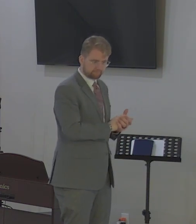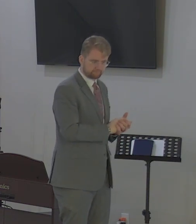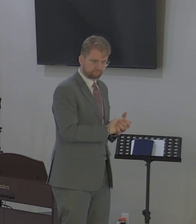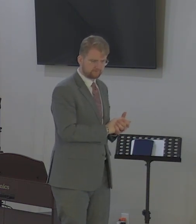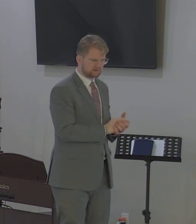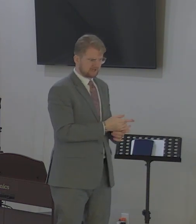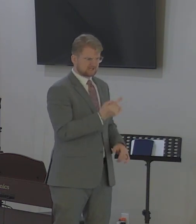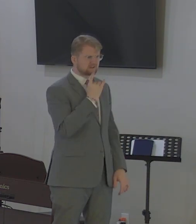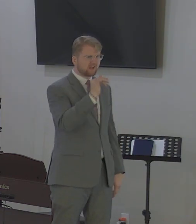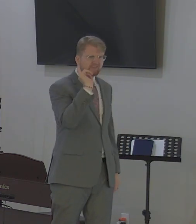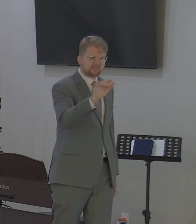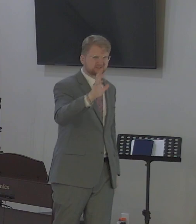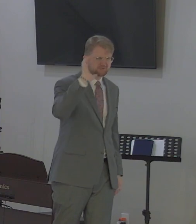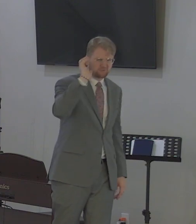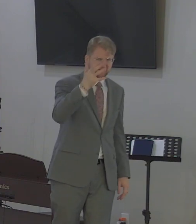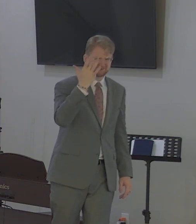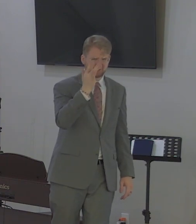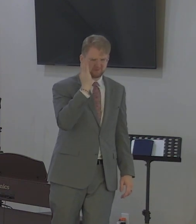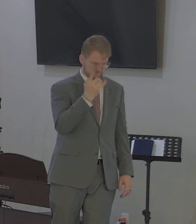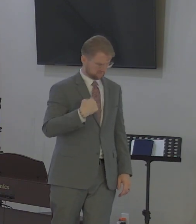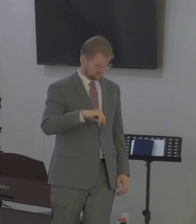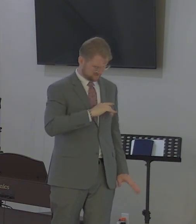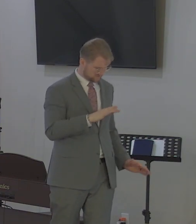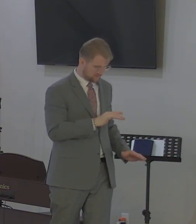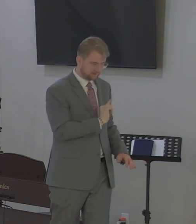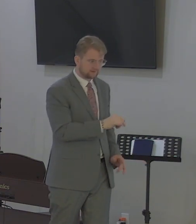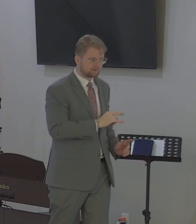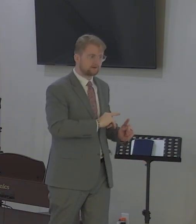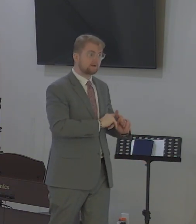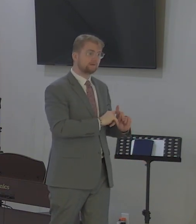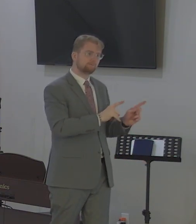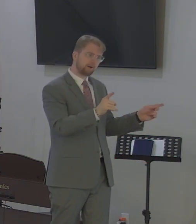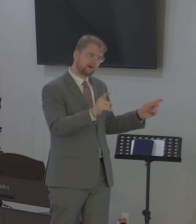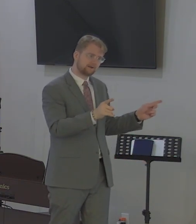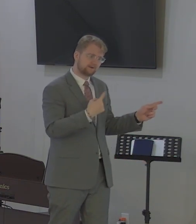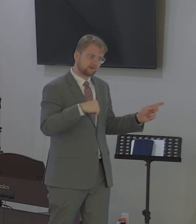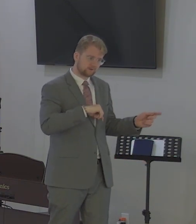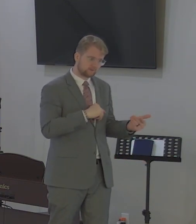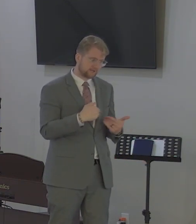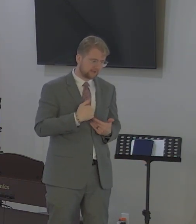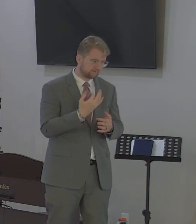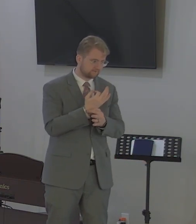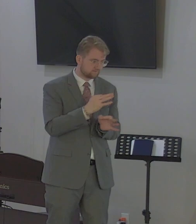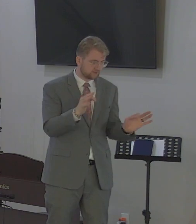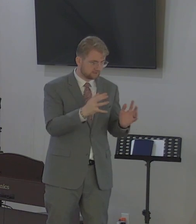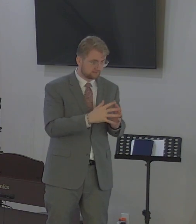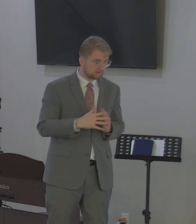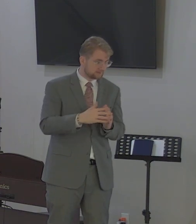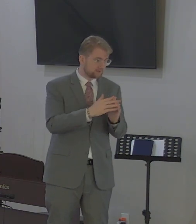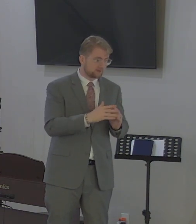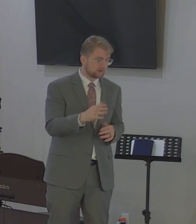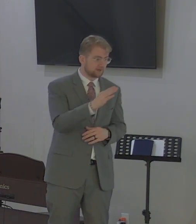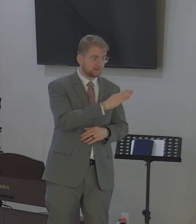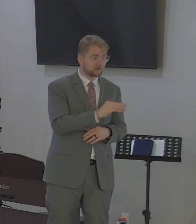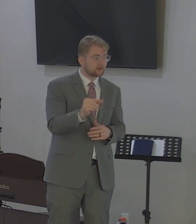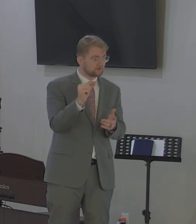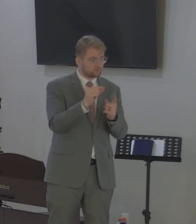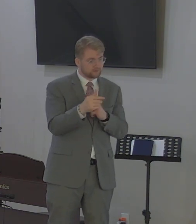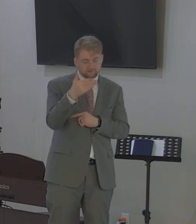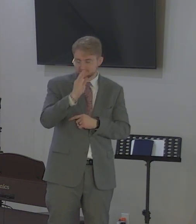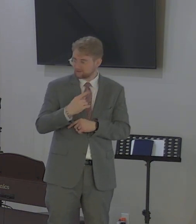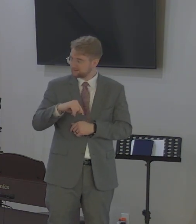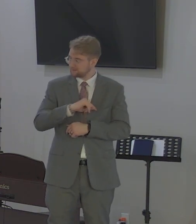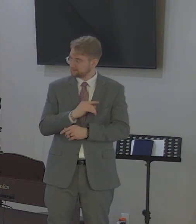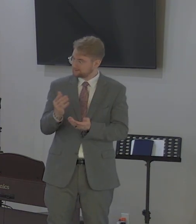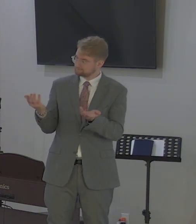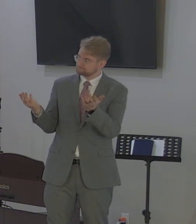We'd say, that's nuts. We ain't going to do that. But yet we have freedom in America and the Word of God, and we close the thing and